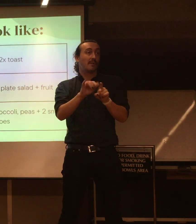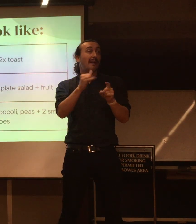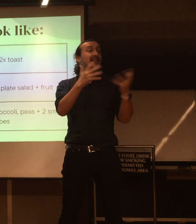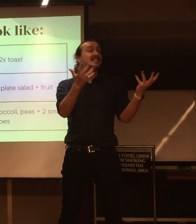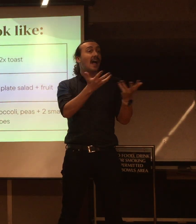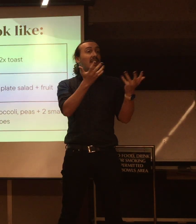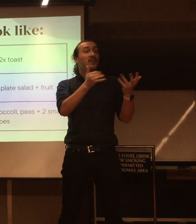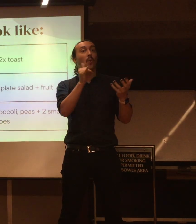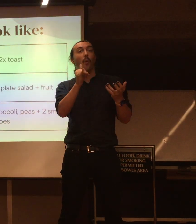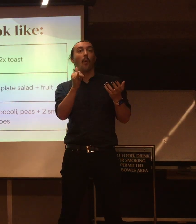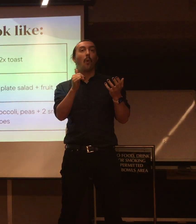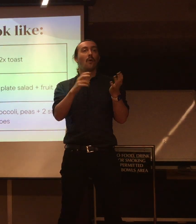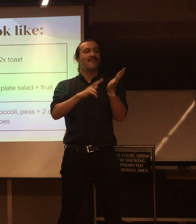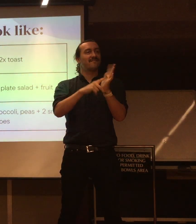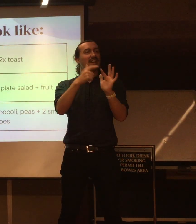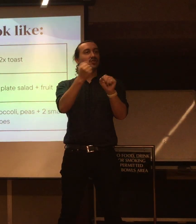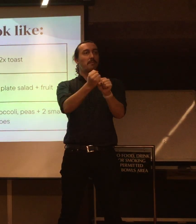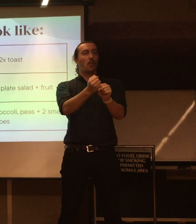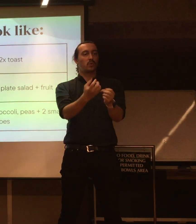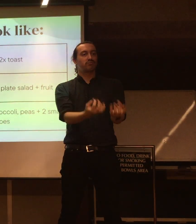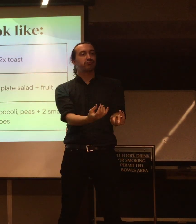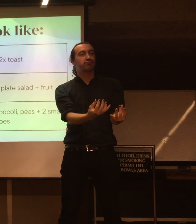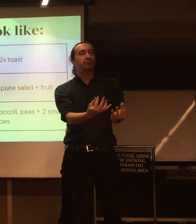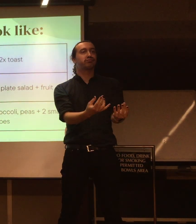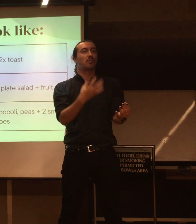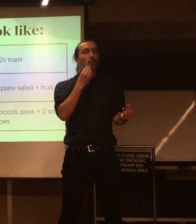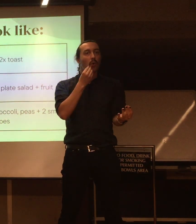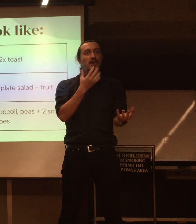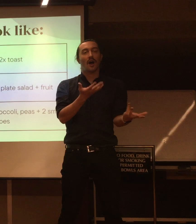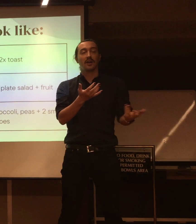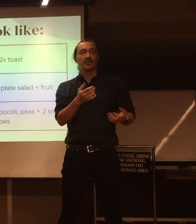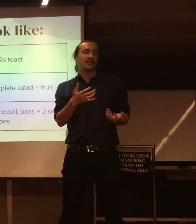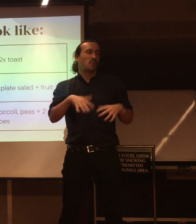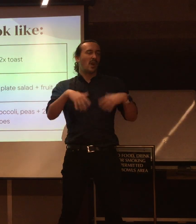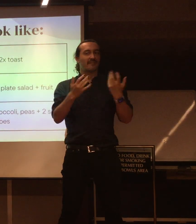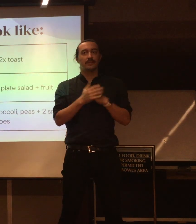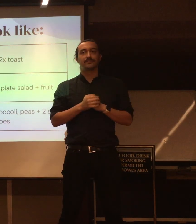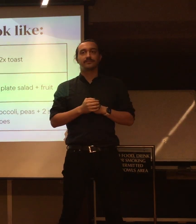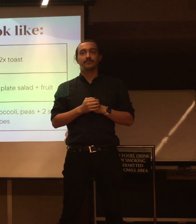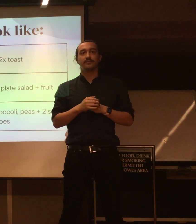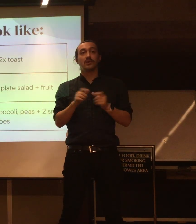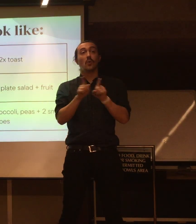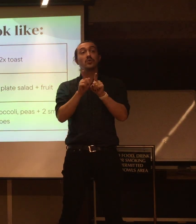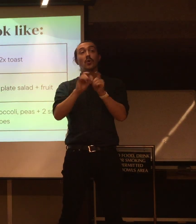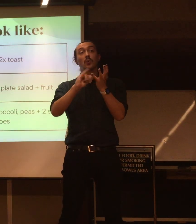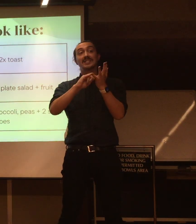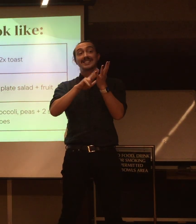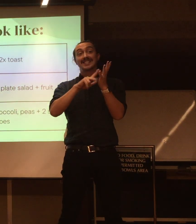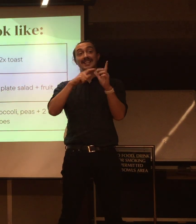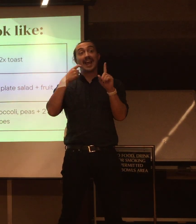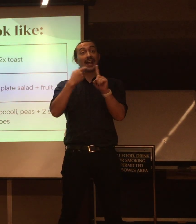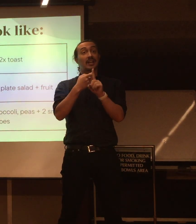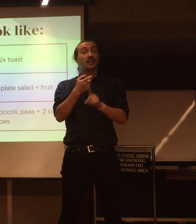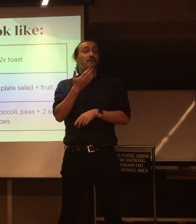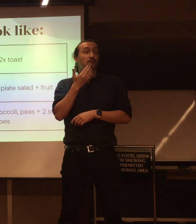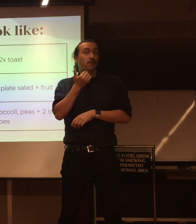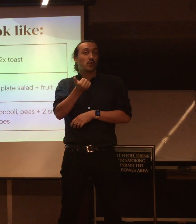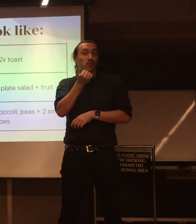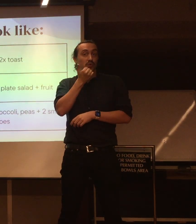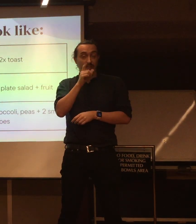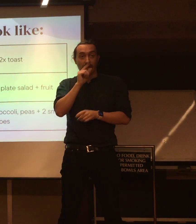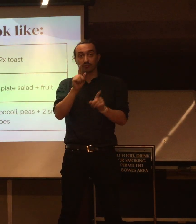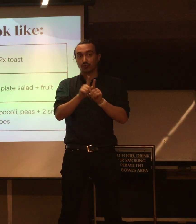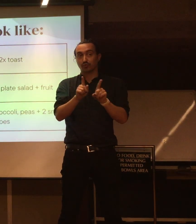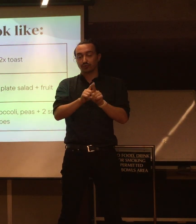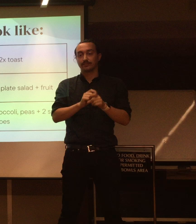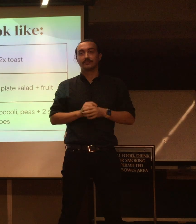steamed vegetables, whatever you prefer. And as a snack, you can have some fruit as well. And then that will be